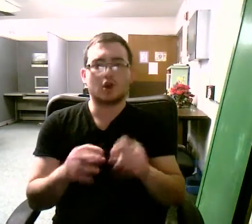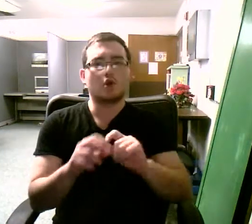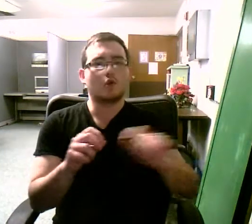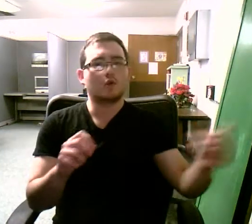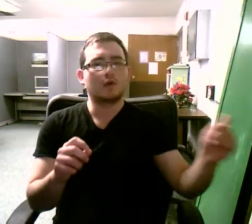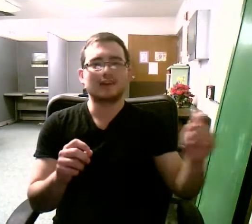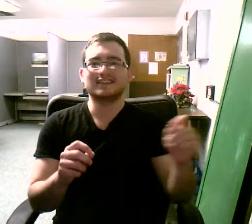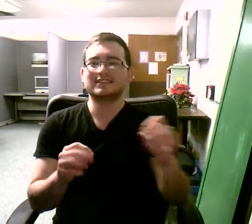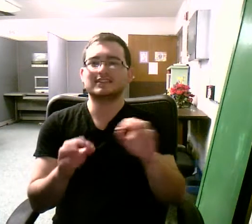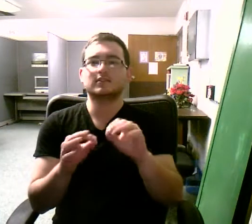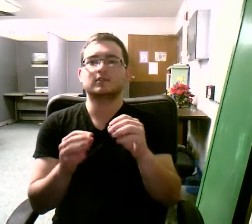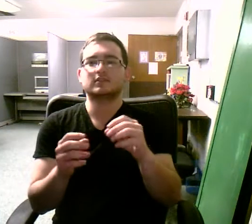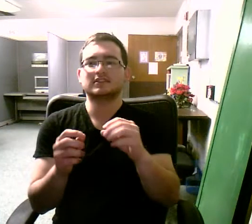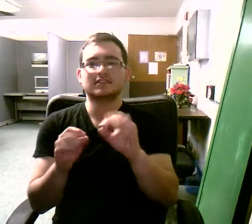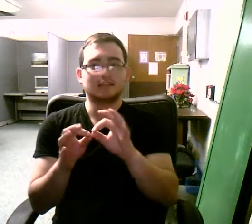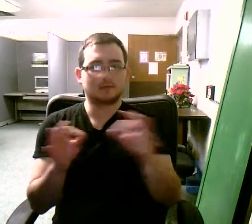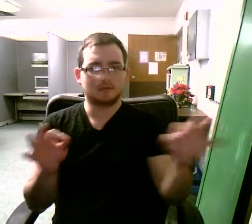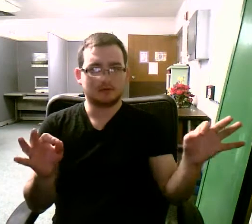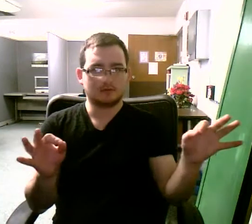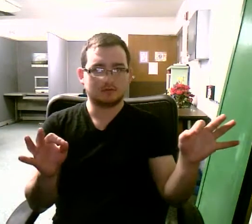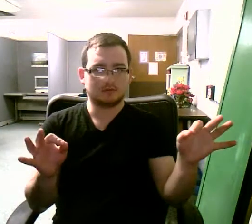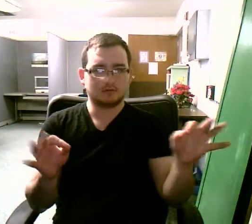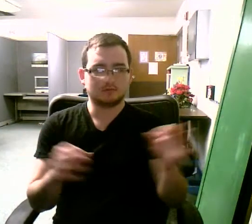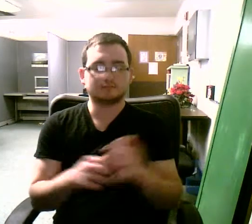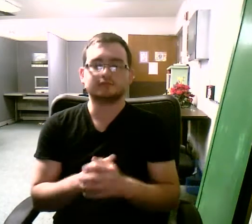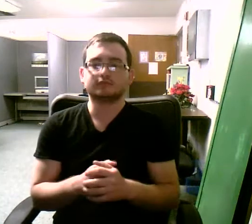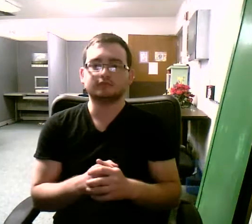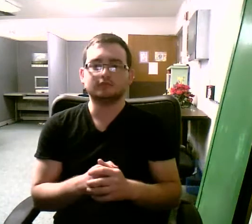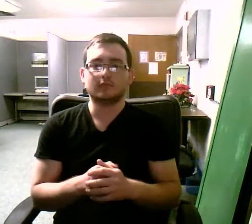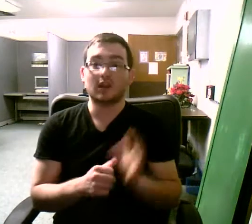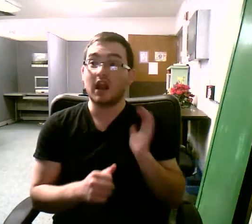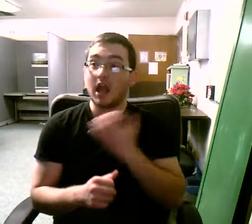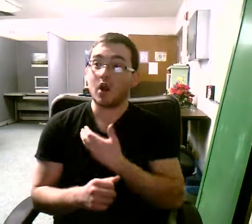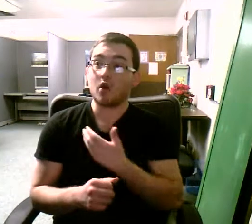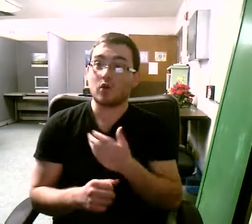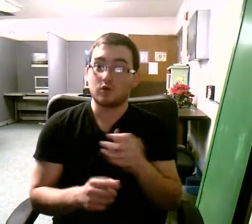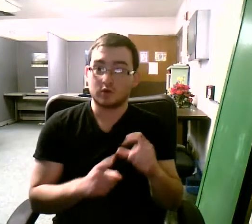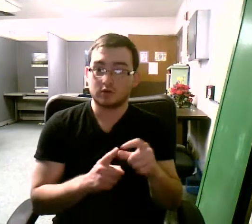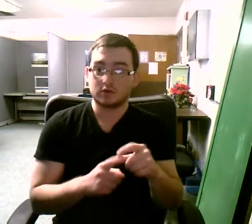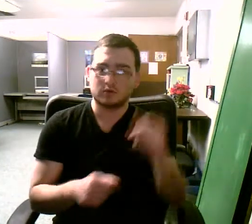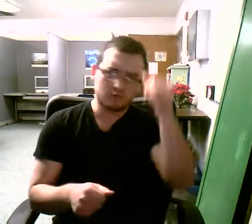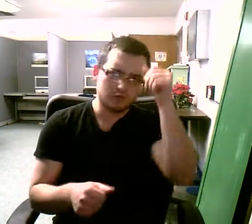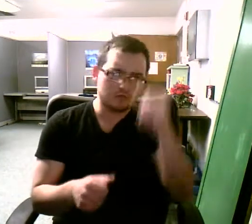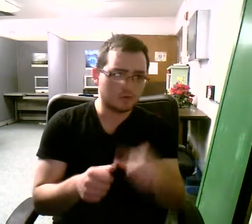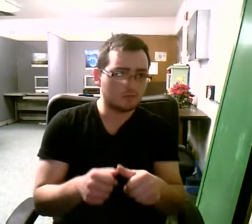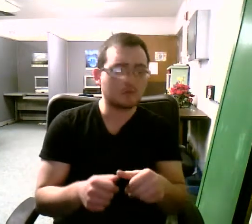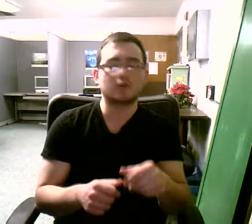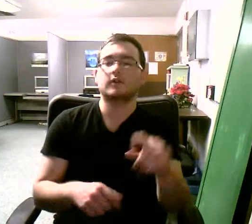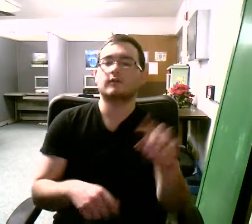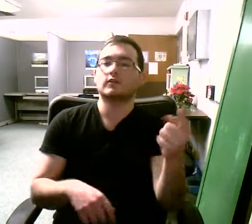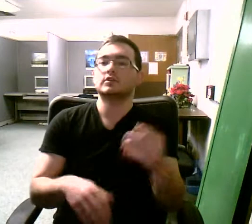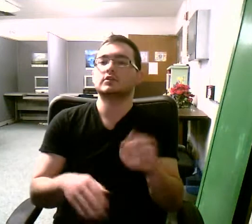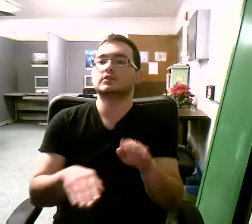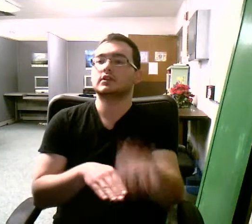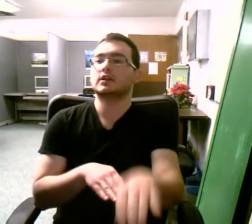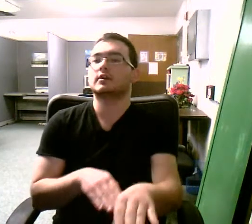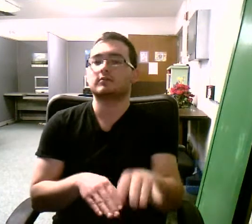plan. And when you do Model Math, just remember it's a draw a picture strategy. So we'll take it step by step, piece